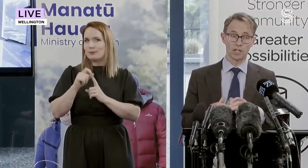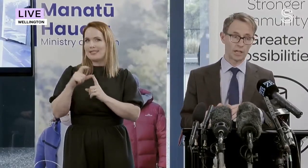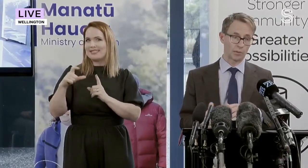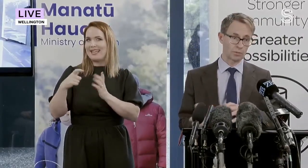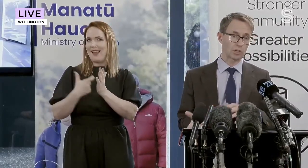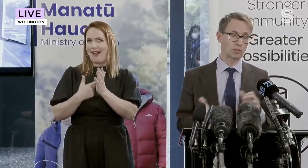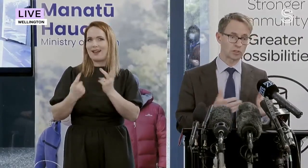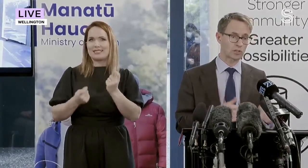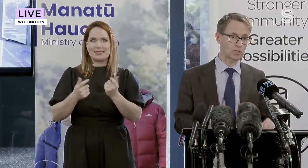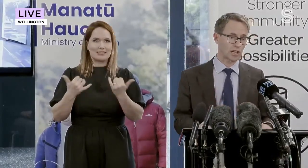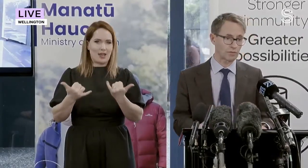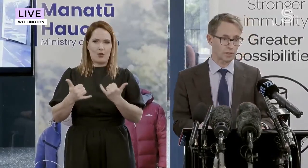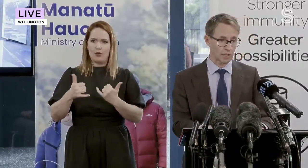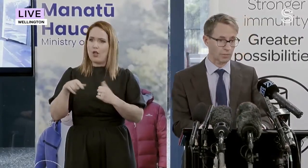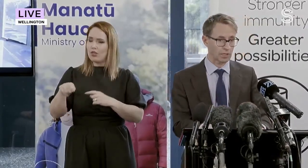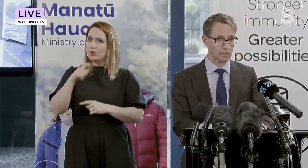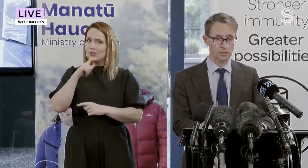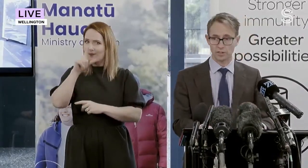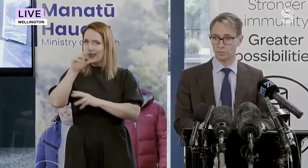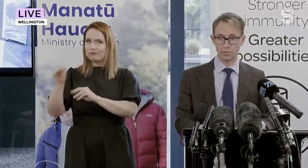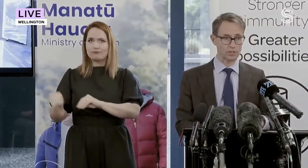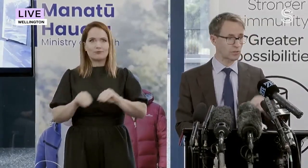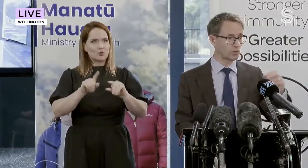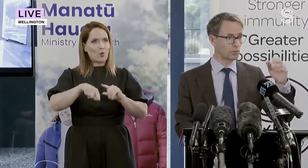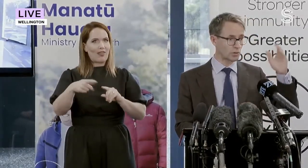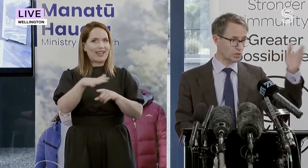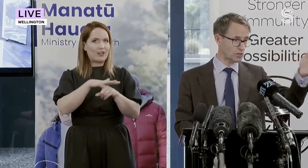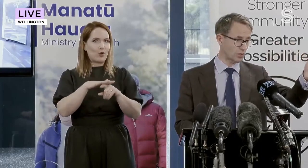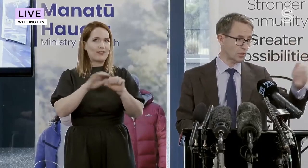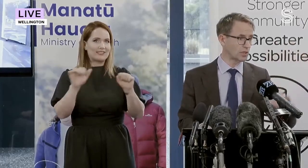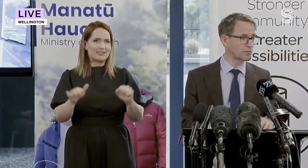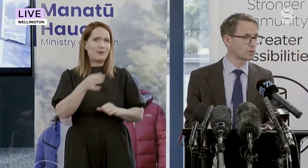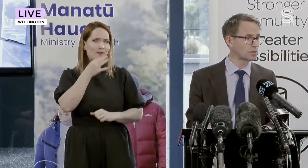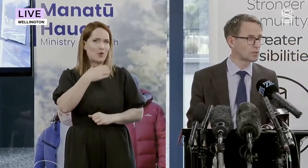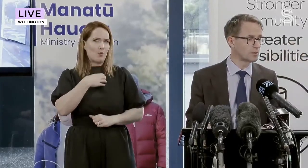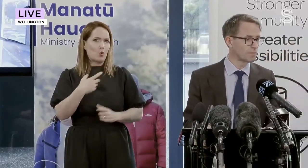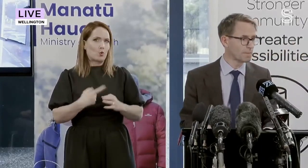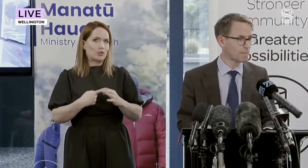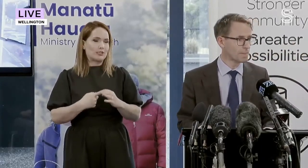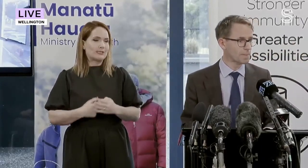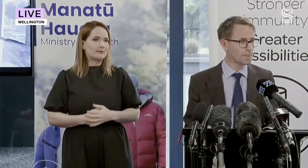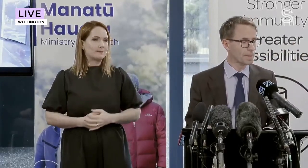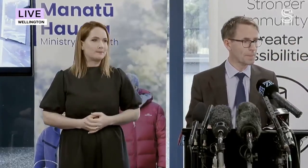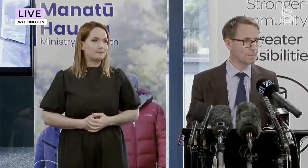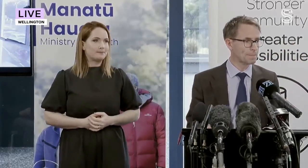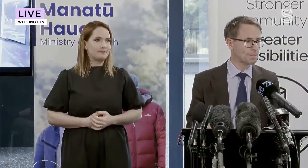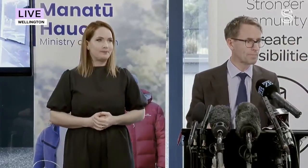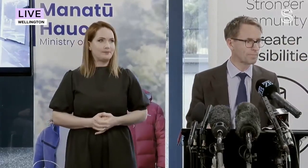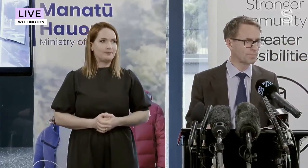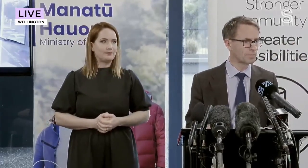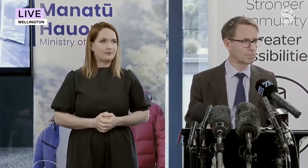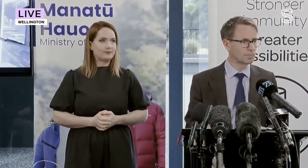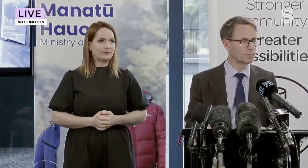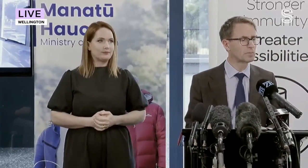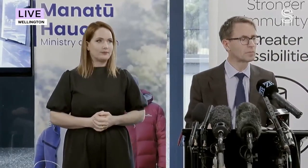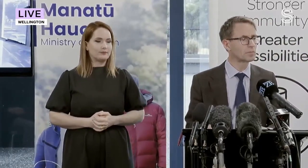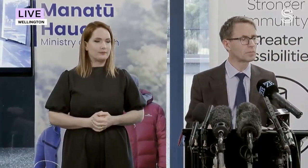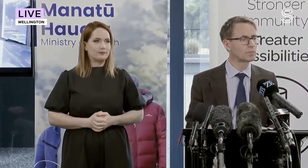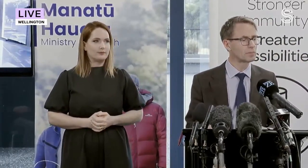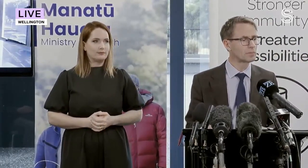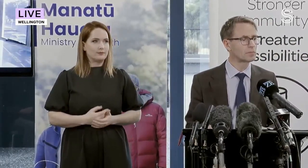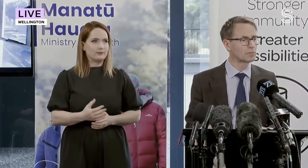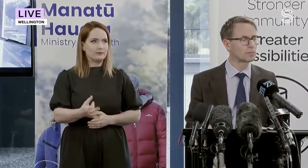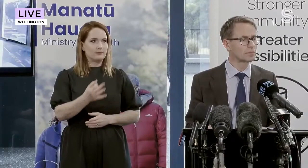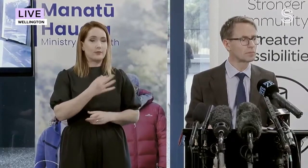much. When we could use those staff in other parts of the system. Perhaps just a few more questions. I'll go here first. Weeks ago, you announced a couple of